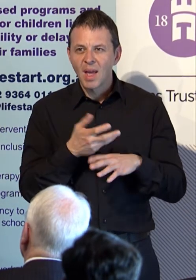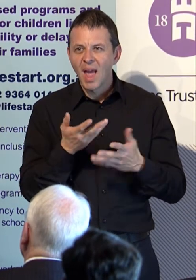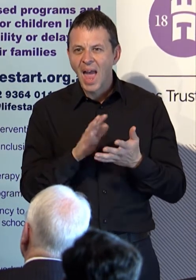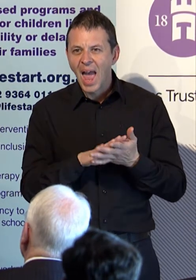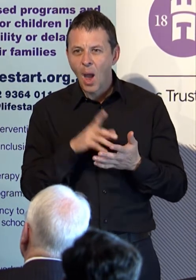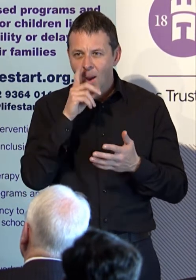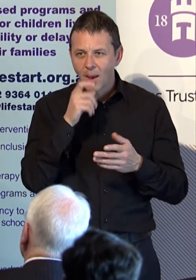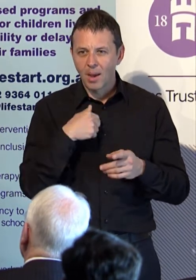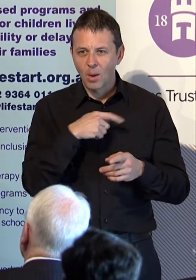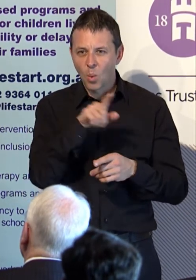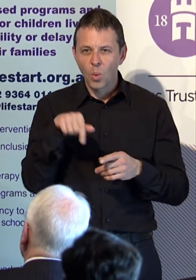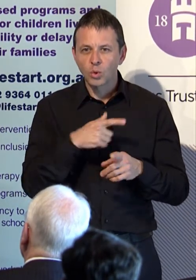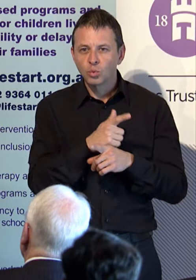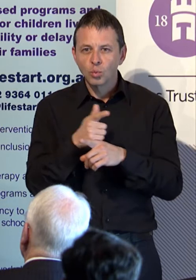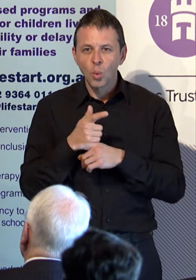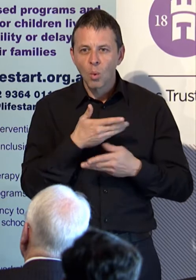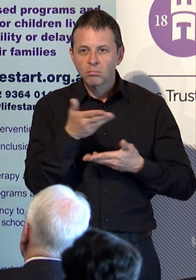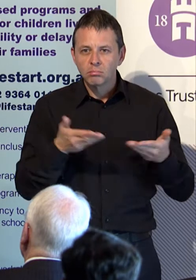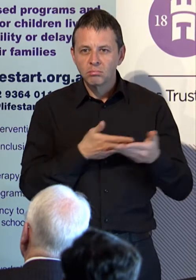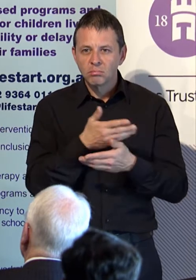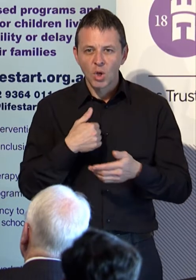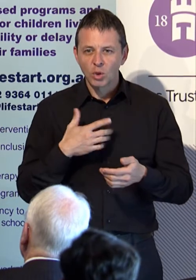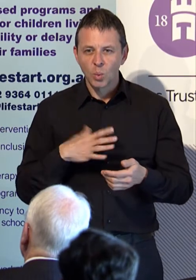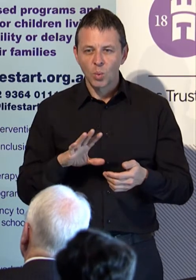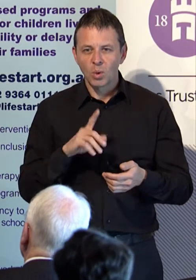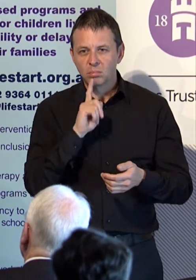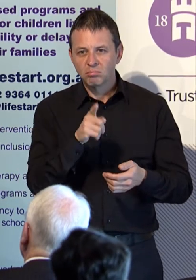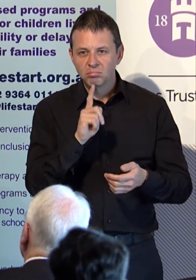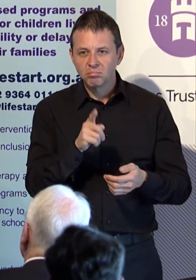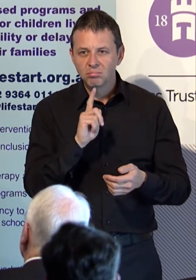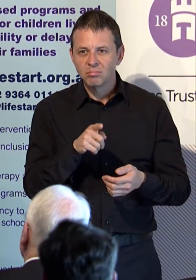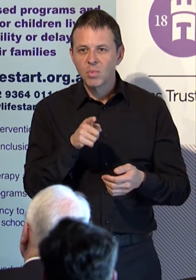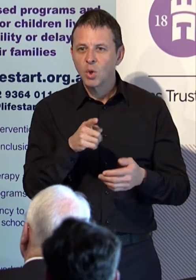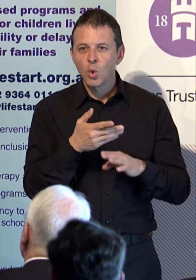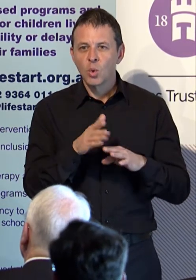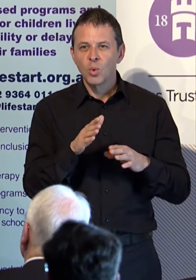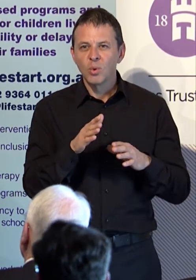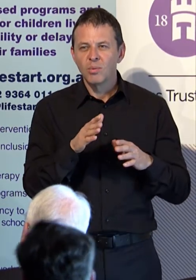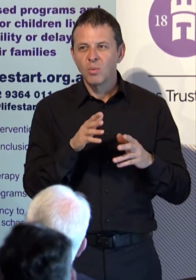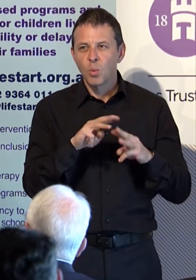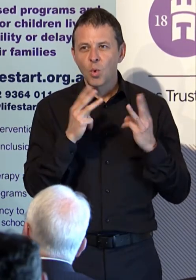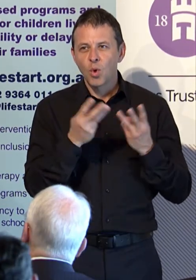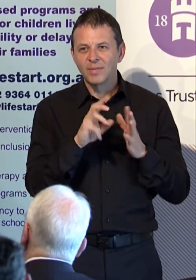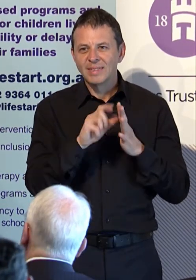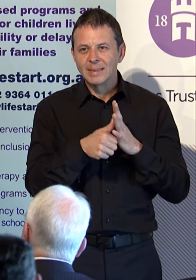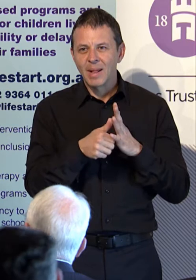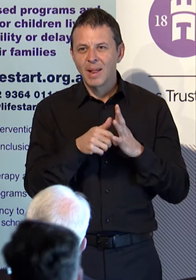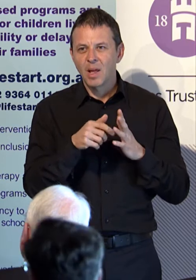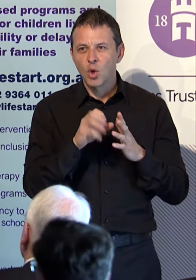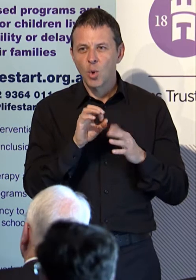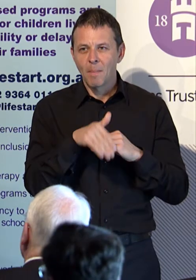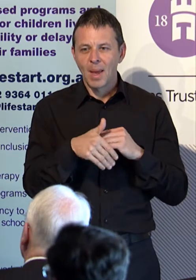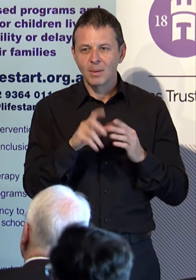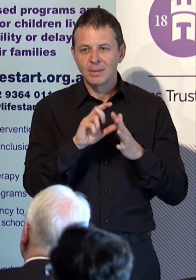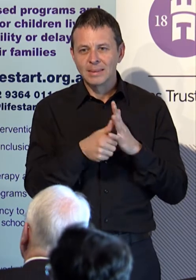amongst themselves. We don't need to tell people what to do. The new world of disability isn't about disability services telling people what